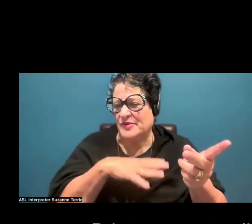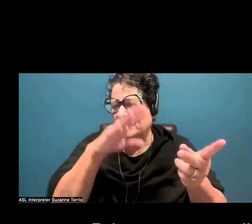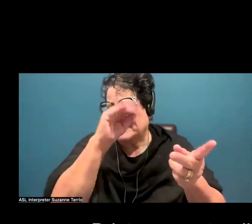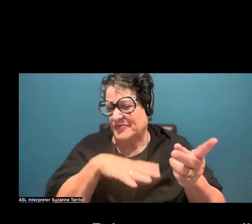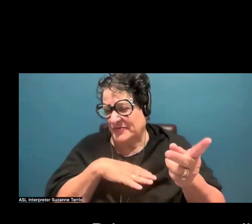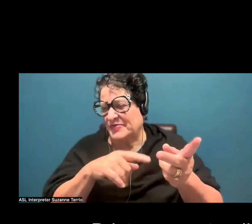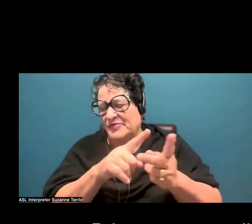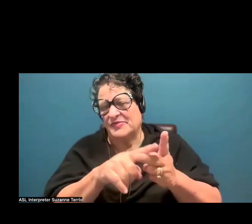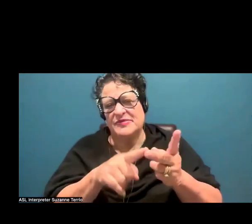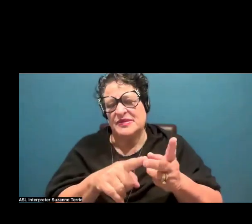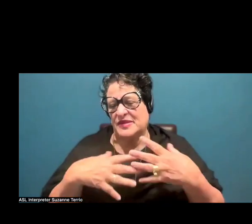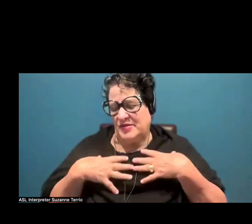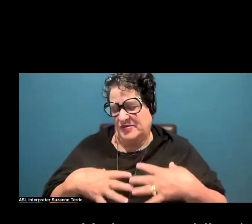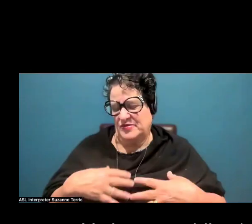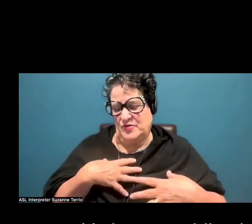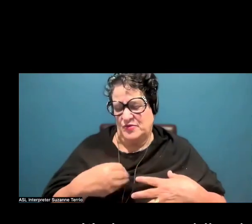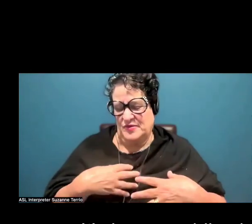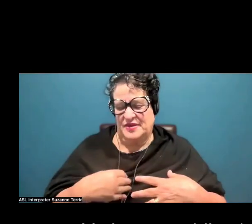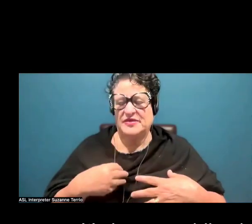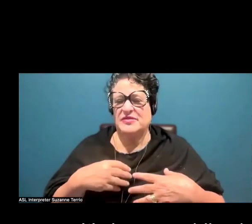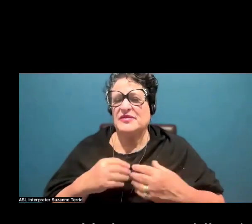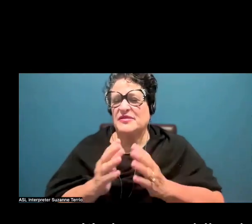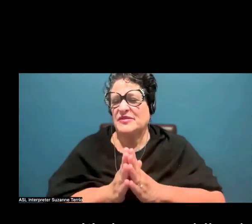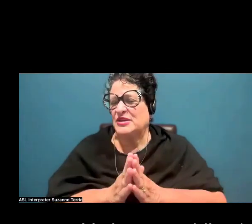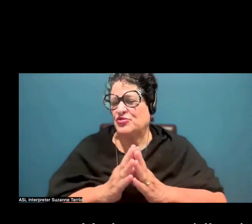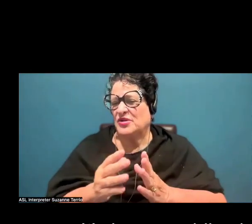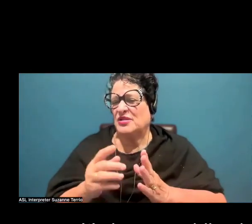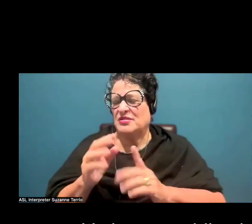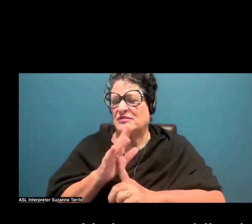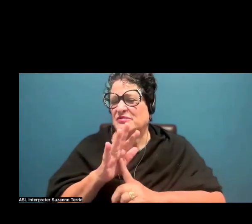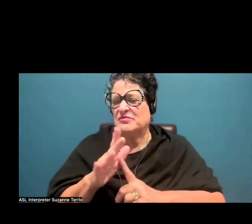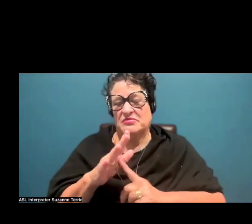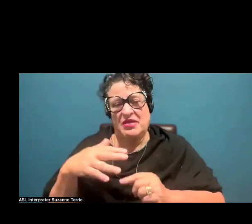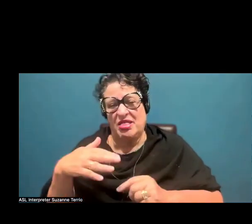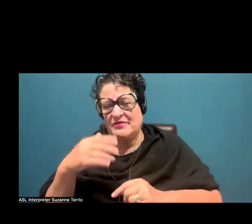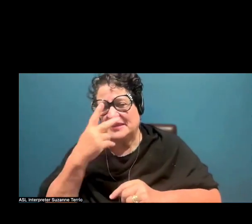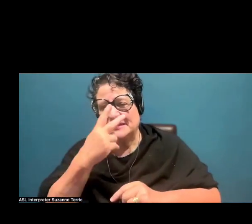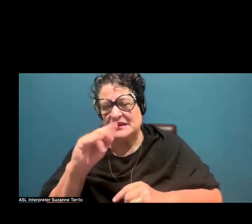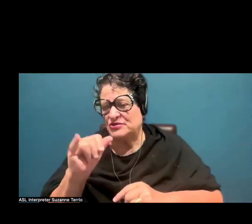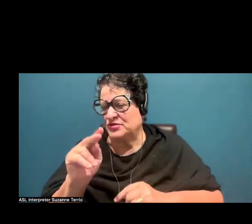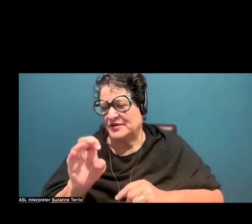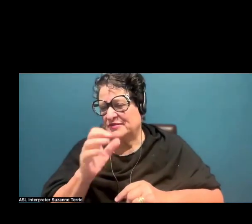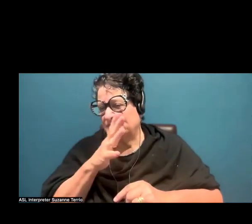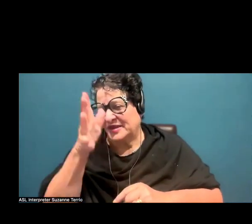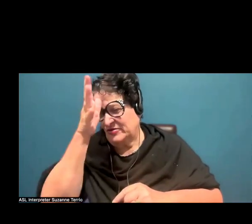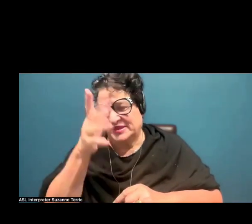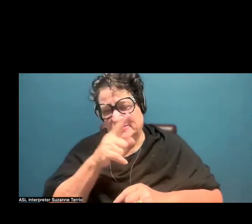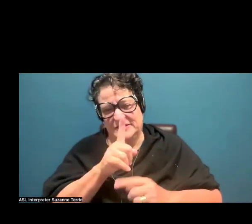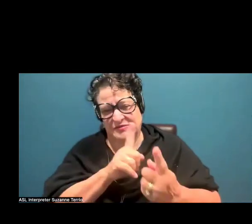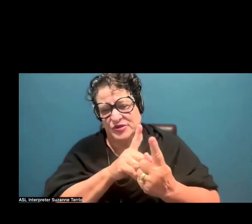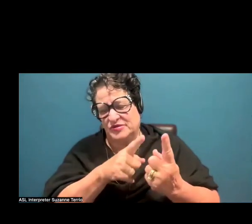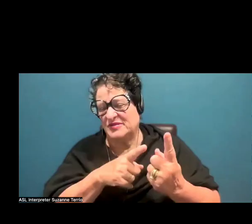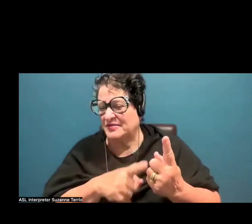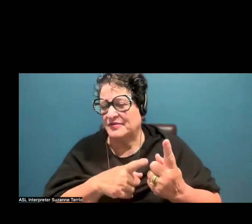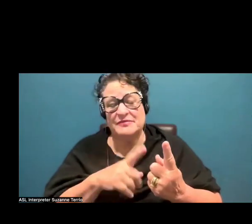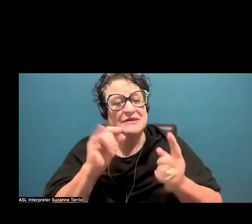their white vigil t-shirts. It's been a while since I've seen Jane's parents in person, but some things haven't changed. The sunscreen